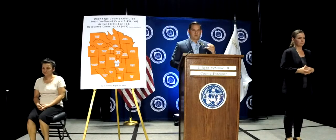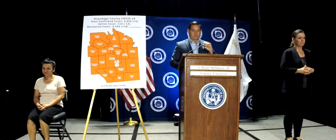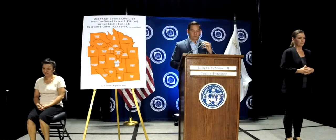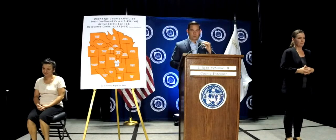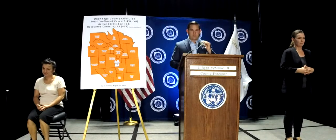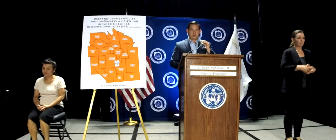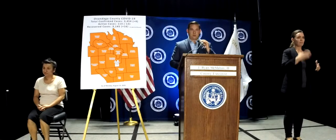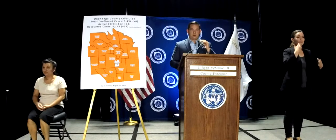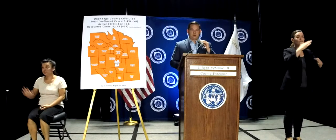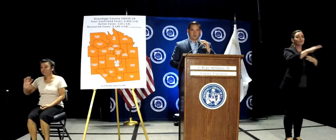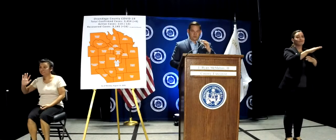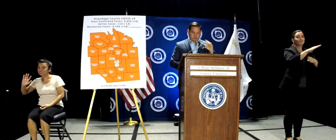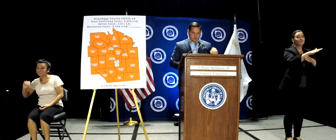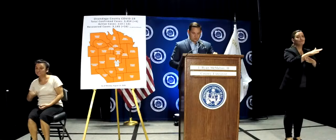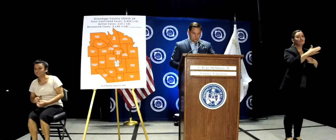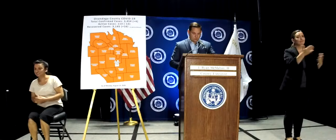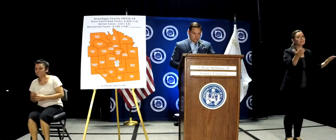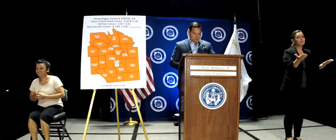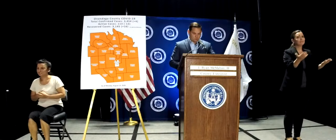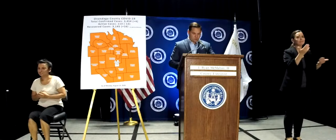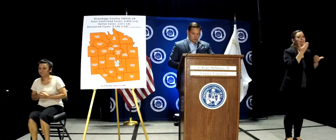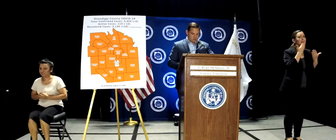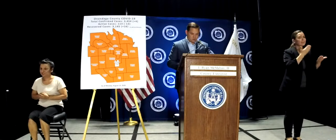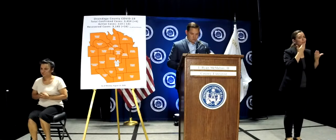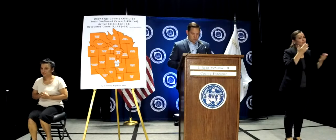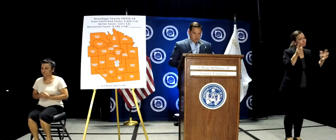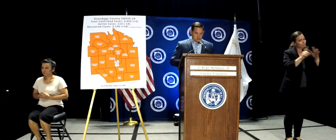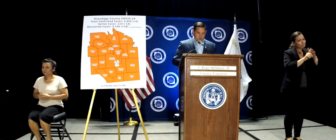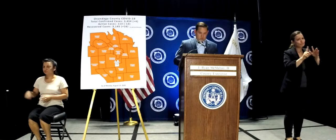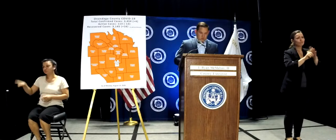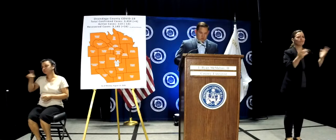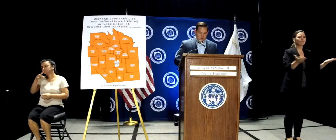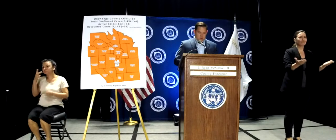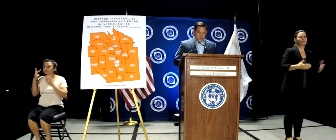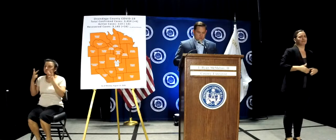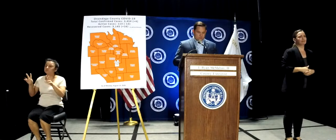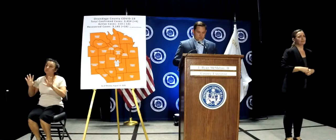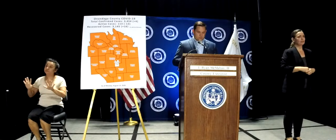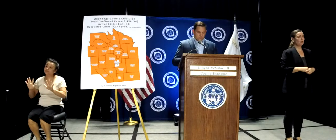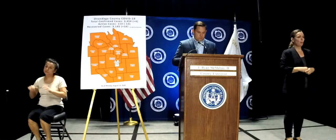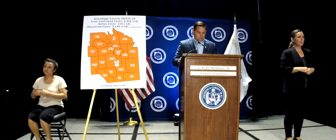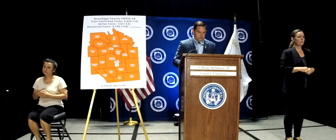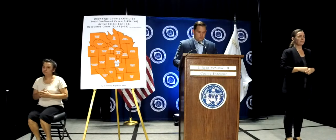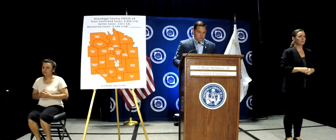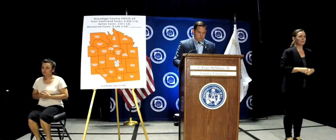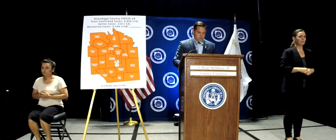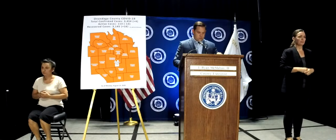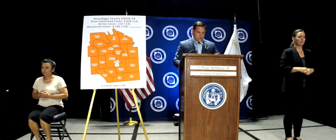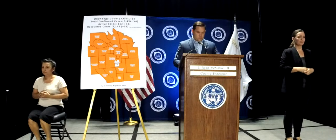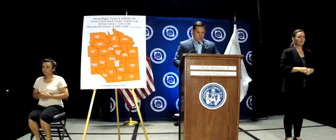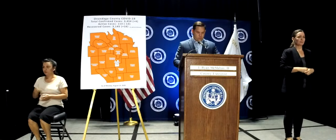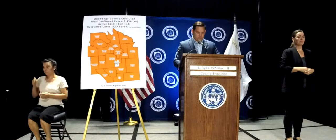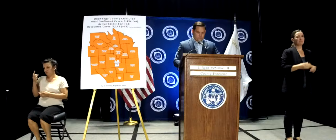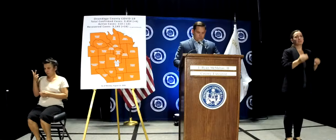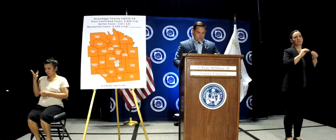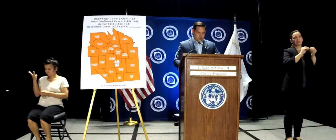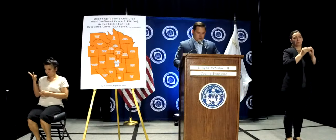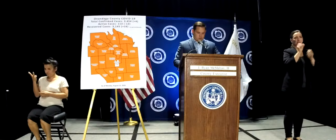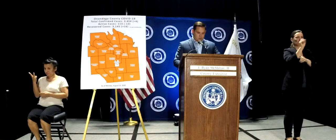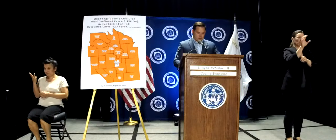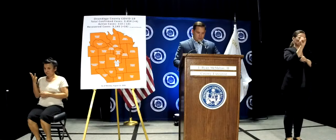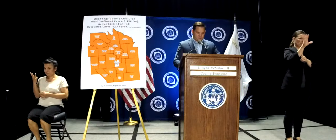Good afternoon, everybody. Thank you for being here. Let's go over some numbers and